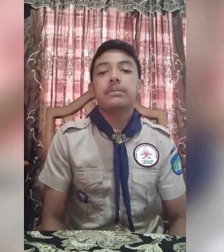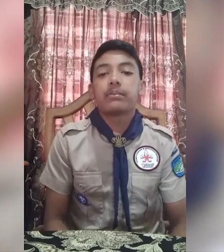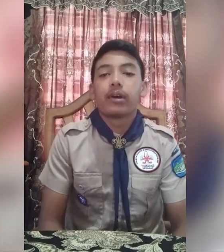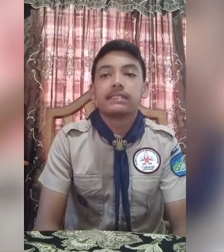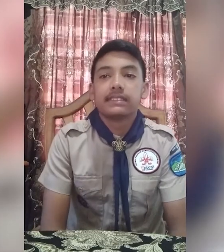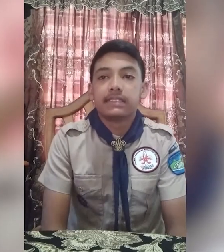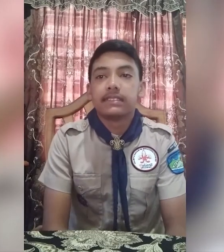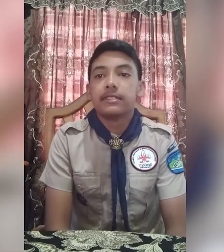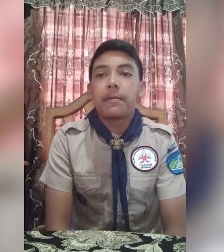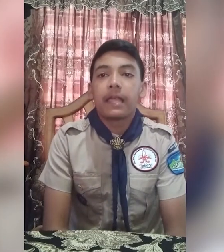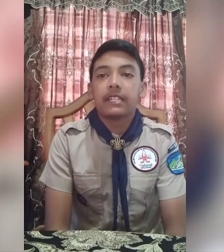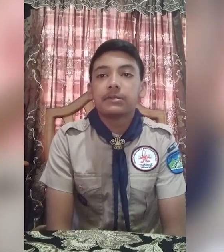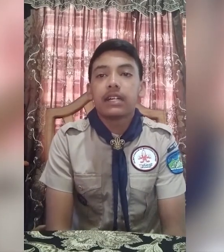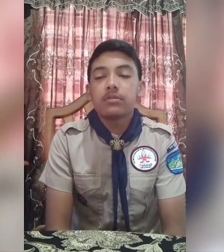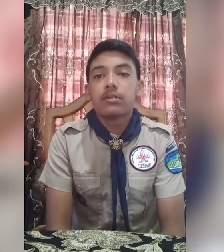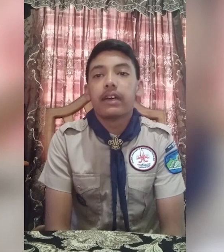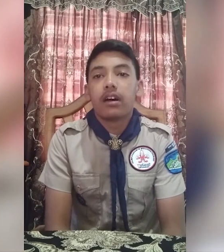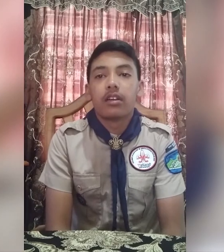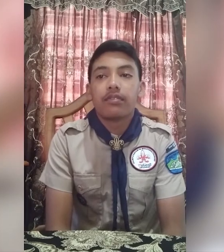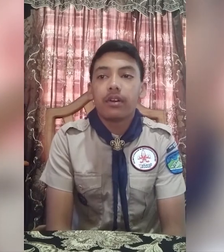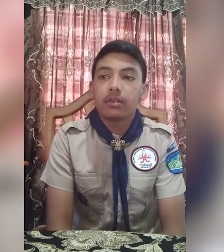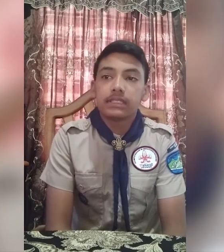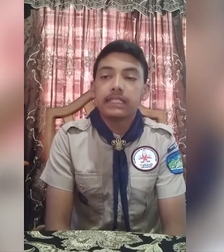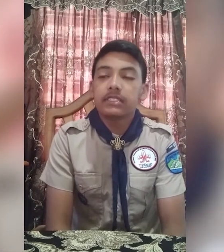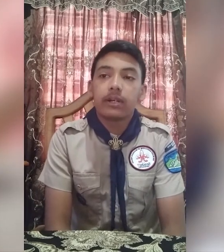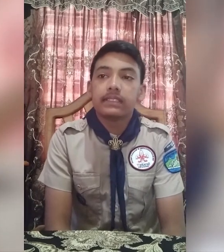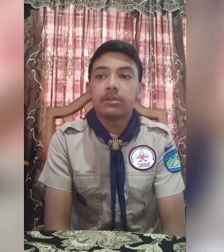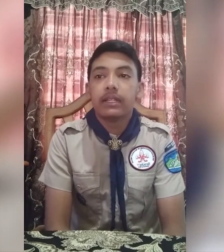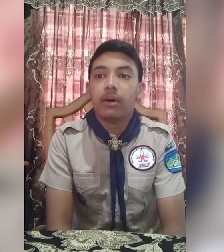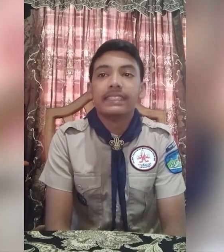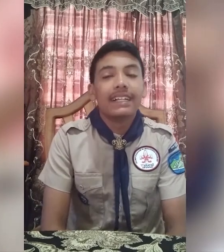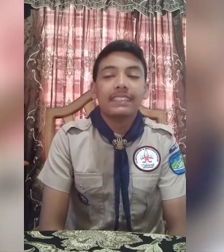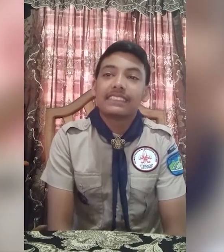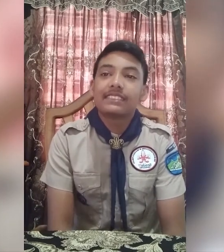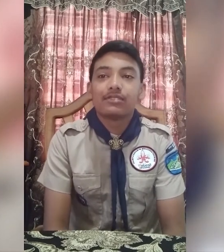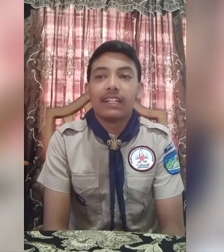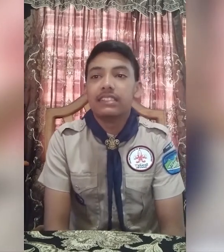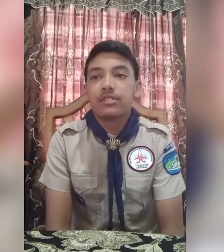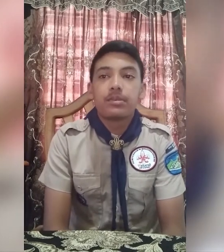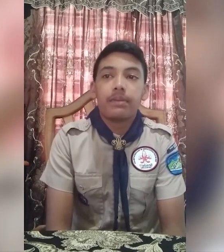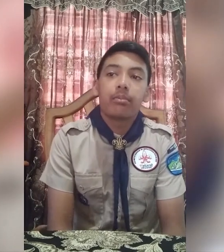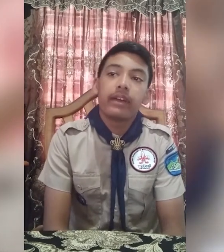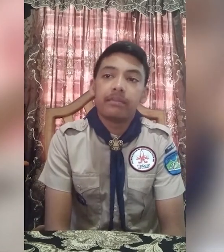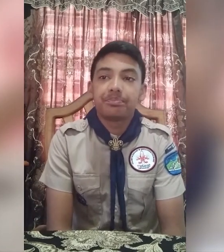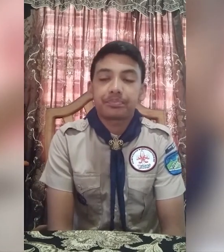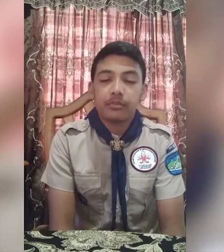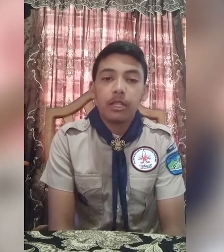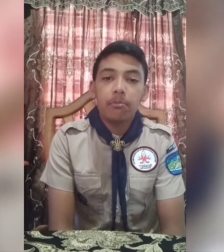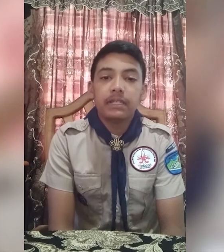Good day, my brothers and sisters. As we come together on our Founders Day 2021, let us rally the troops by